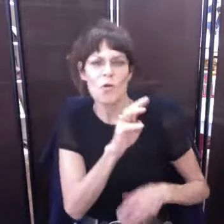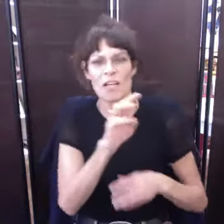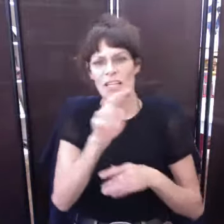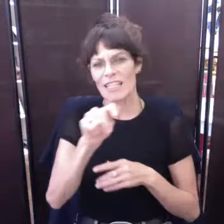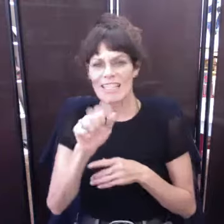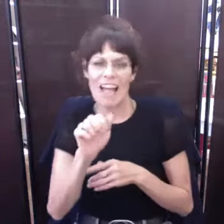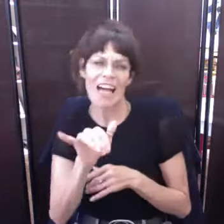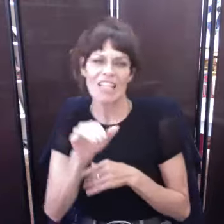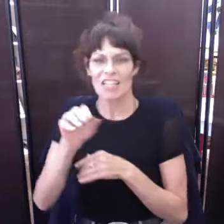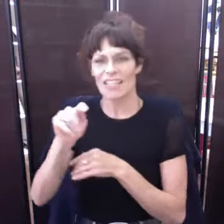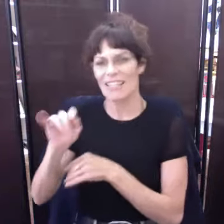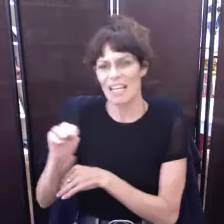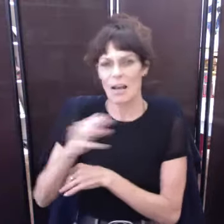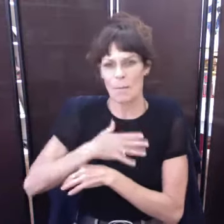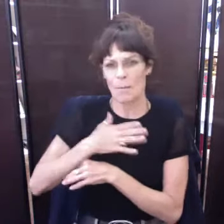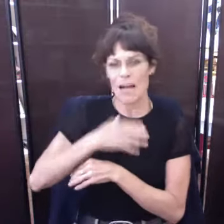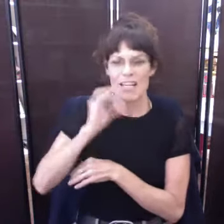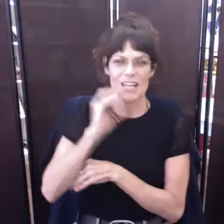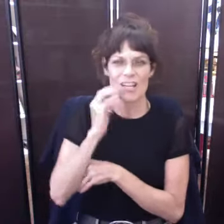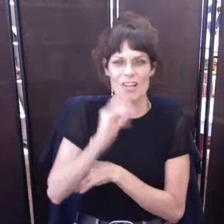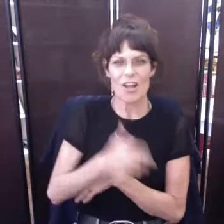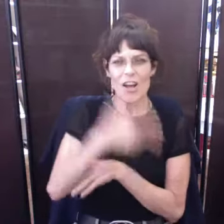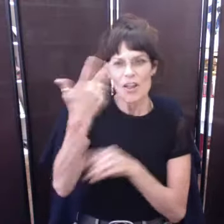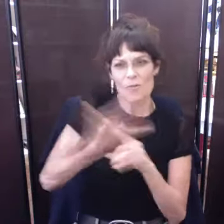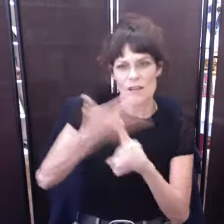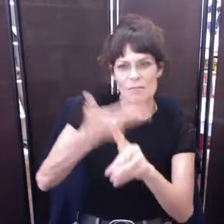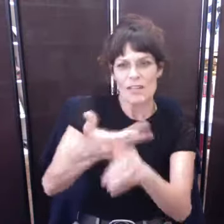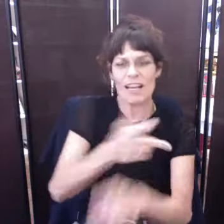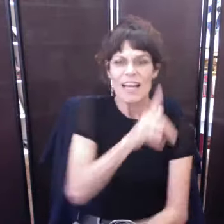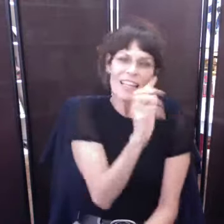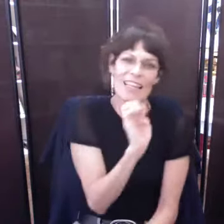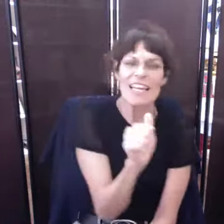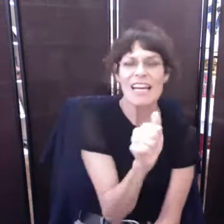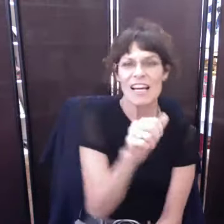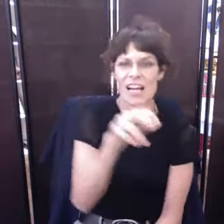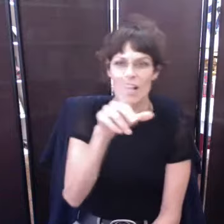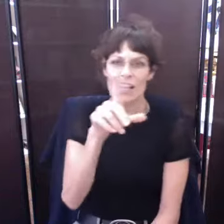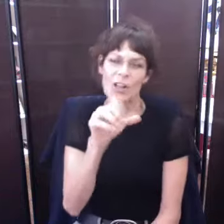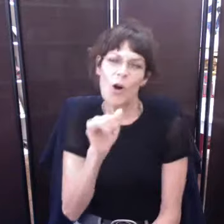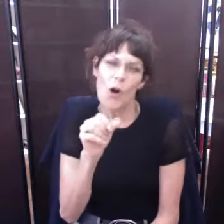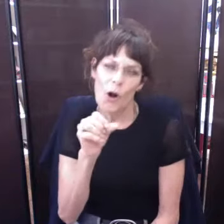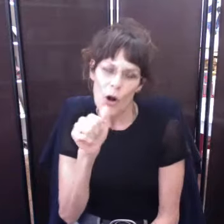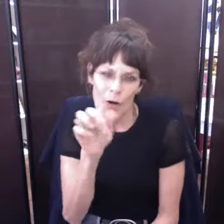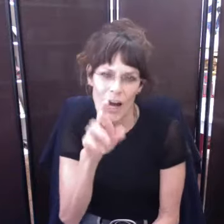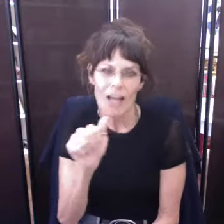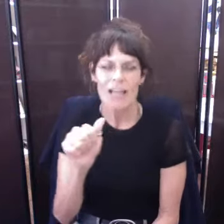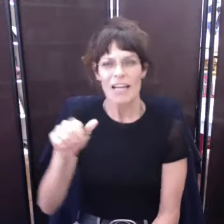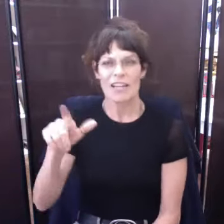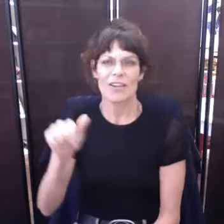months apart, and they're Leah, Larry, and Laurel. Everybody was named the same name. So all you could hear is a T or an L, and somebody would